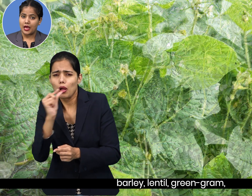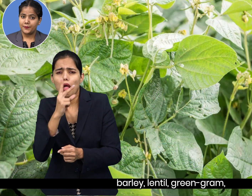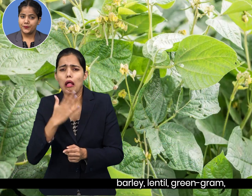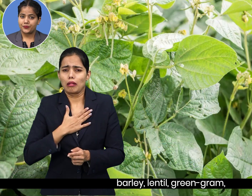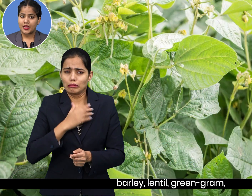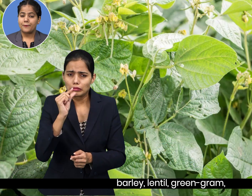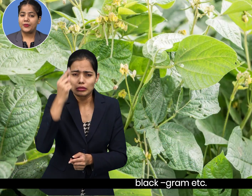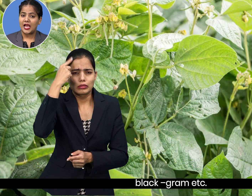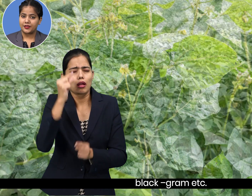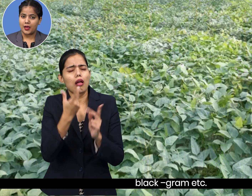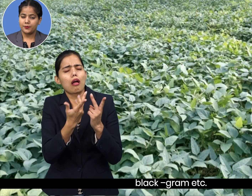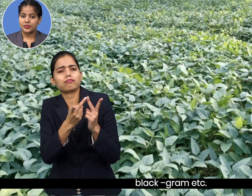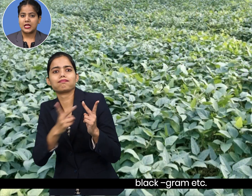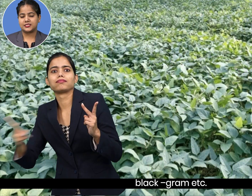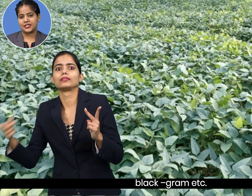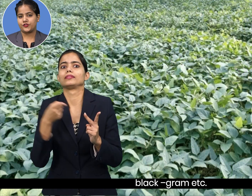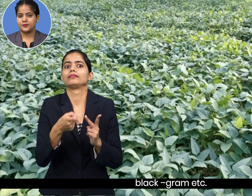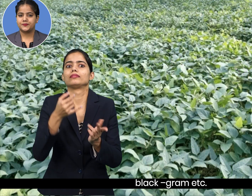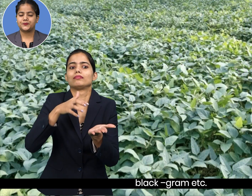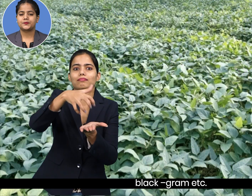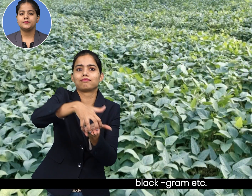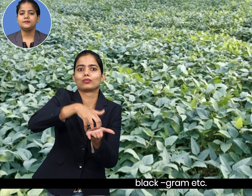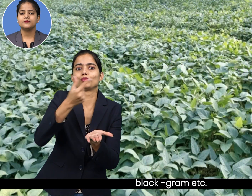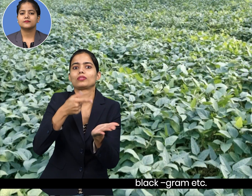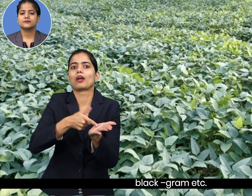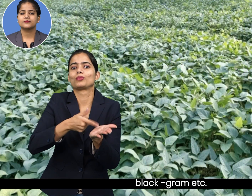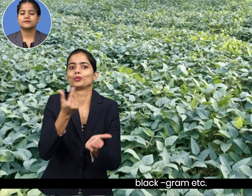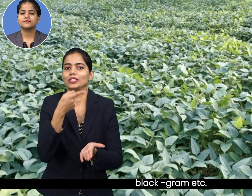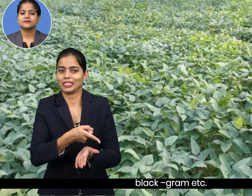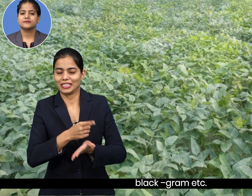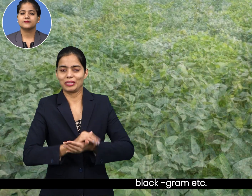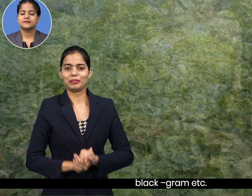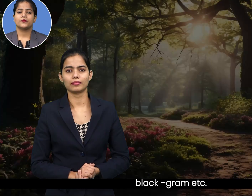green gram, black gram, etc.